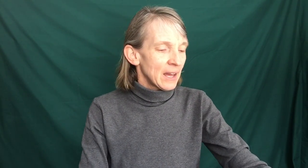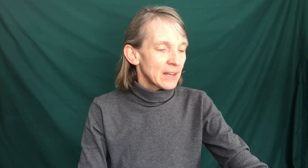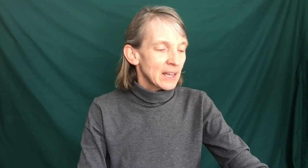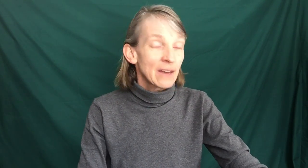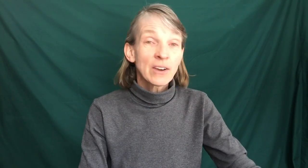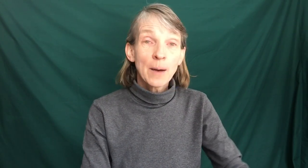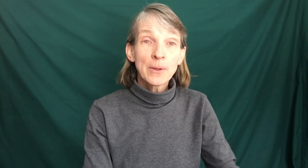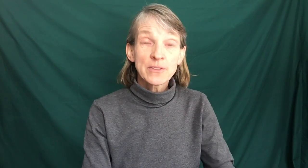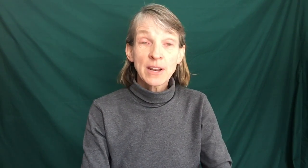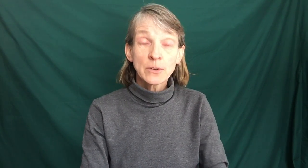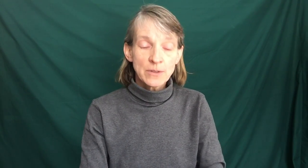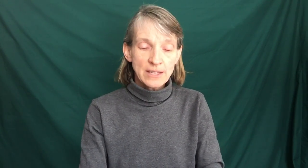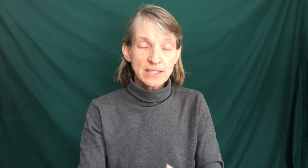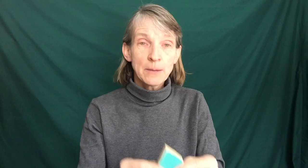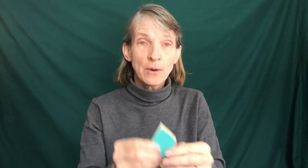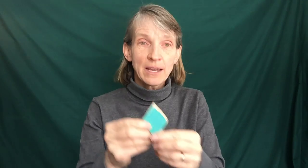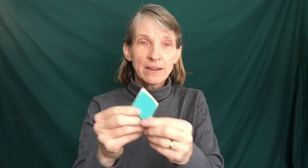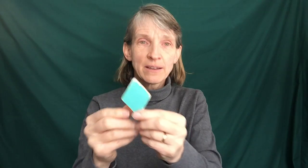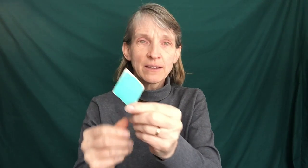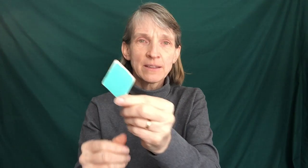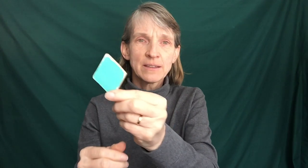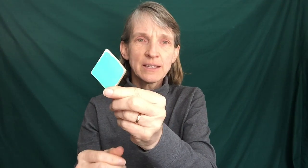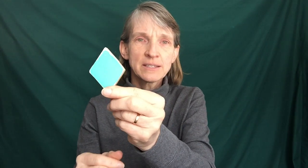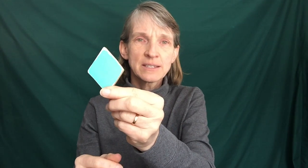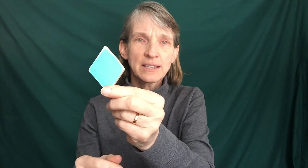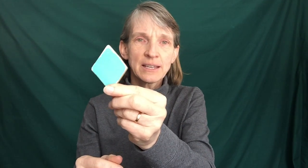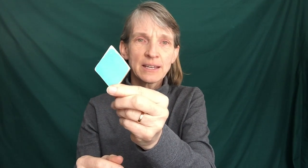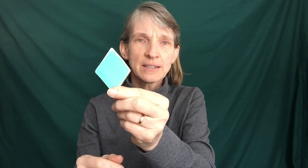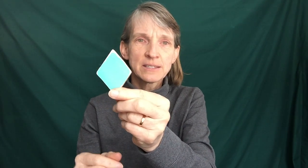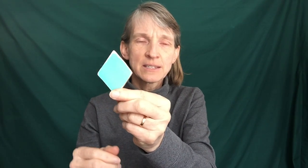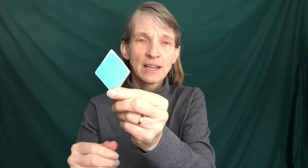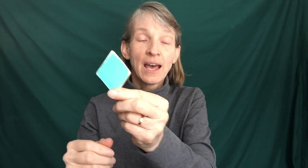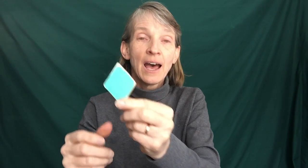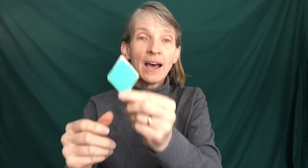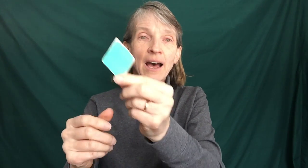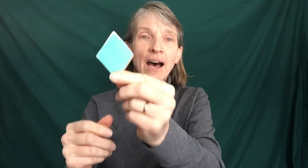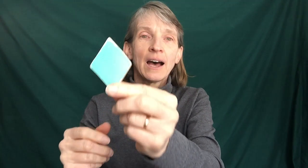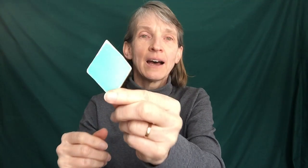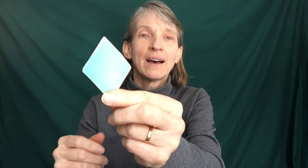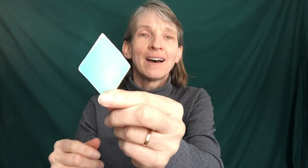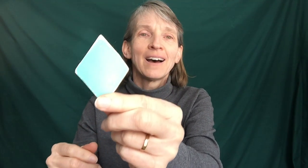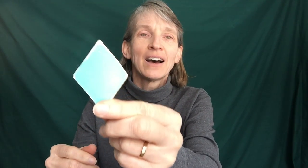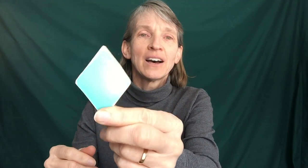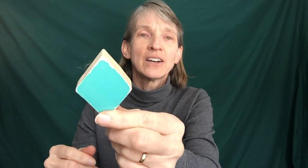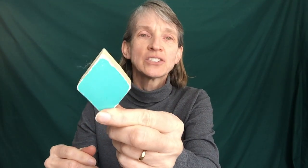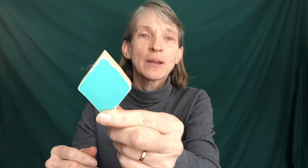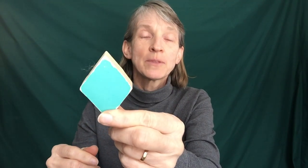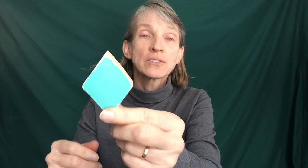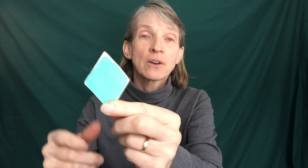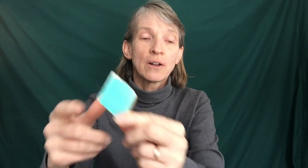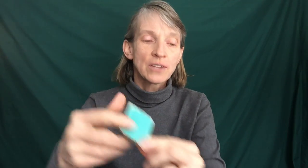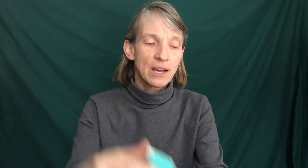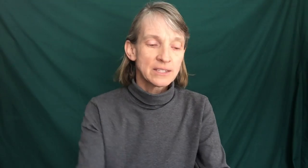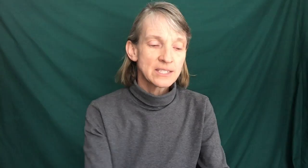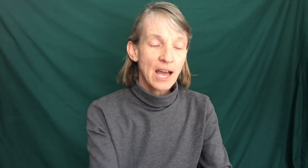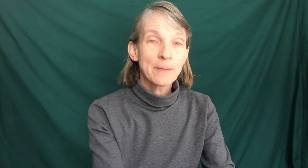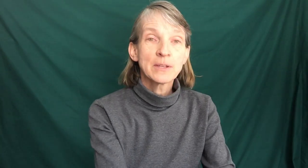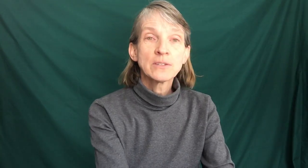And I have a couple that I do that same way. This is a shape that's called a diamond